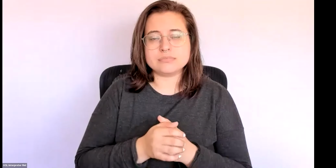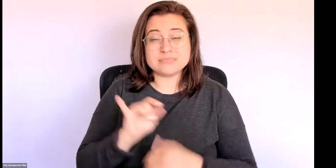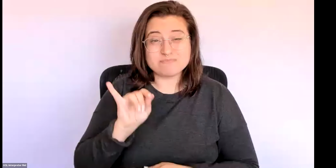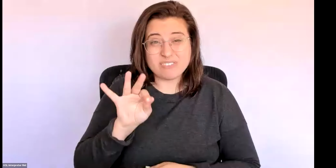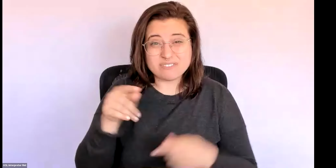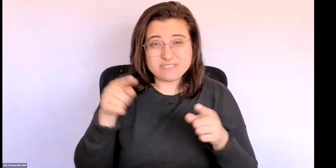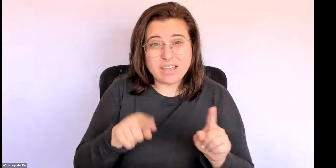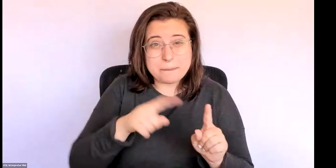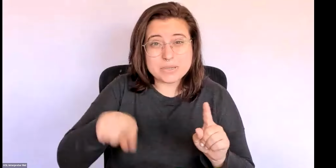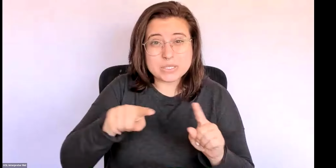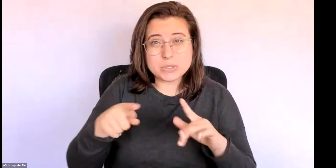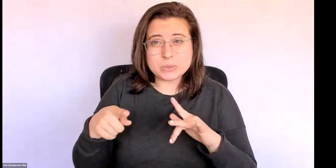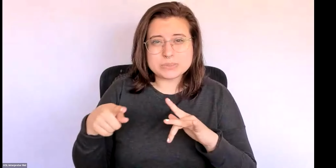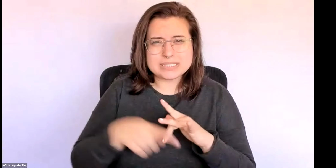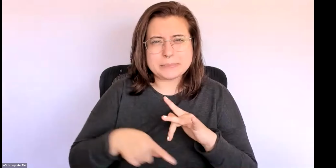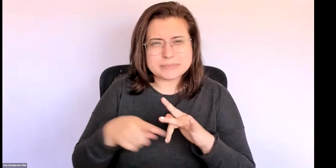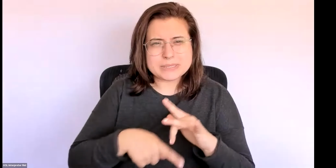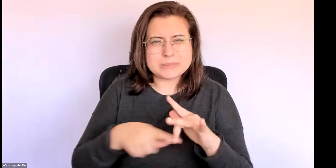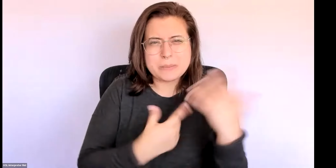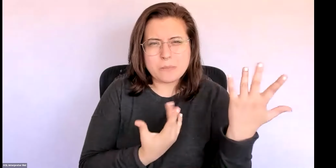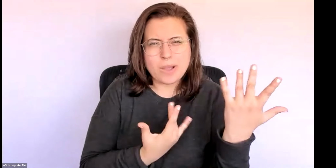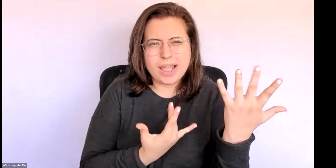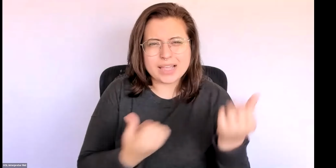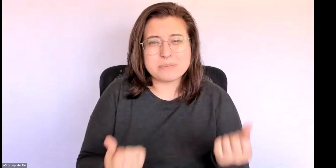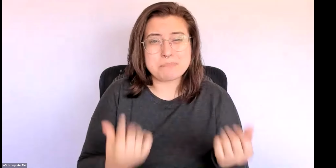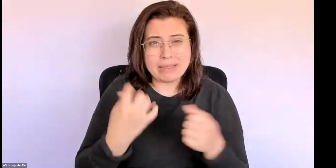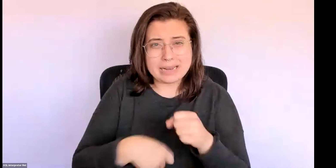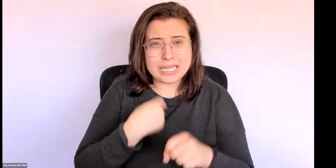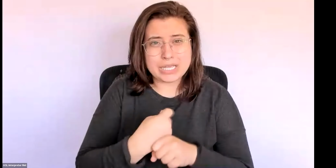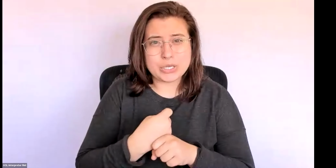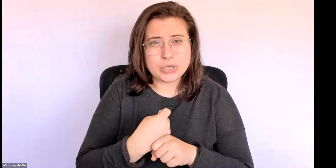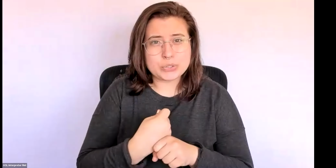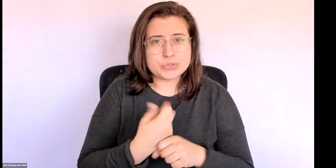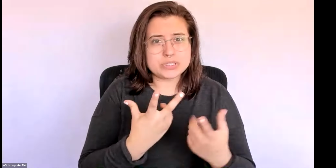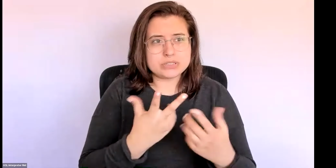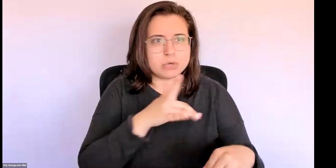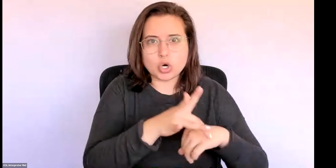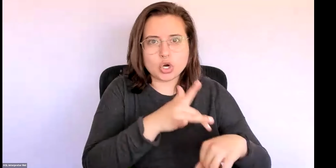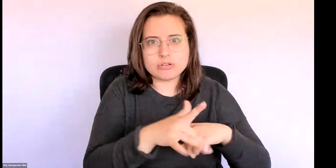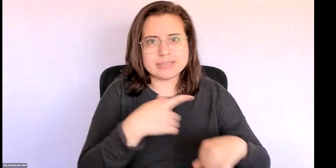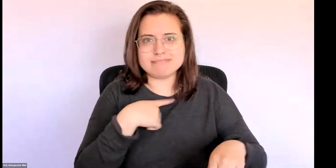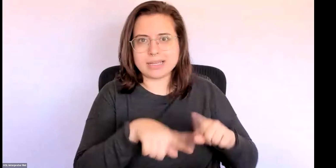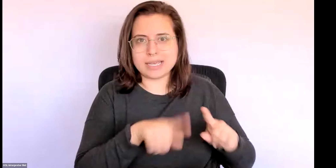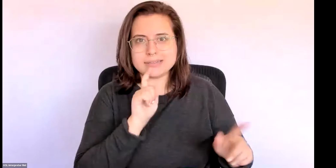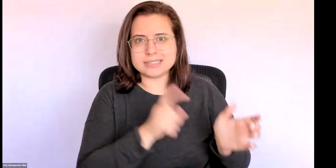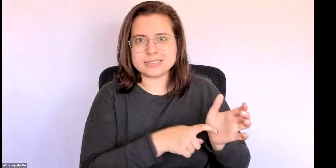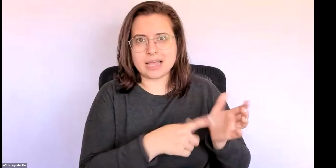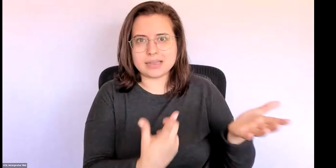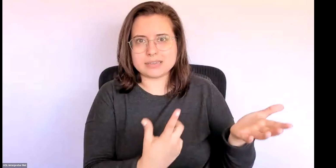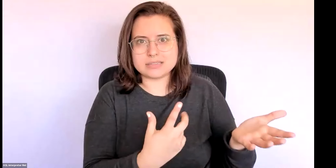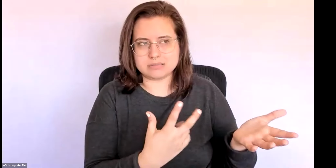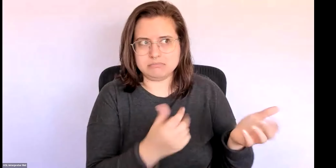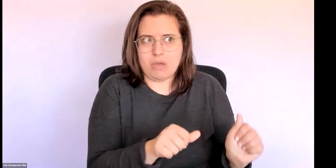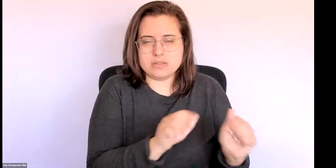skip several years. If you sense any change in either